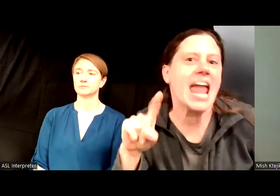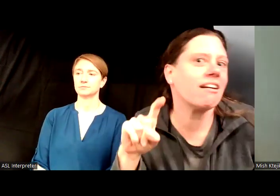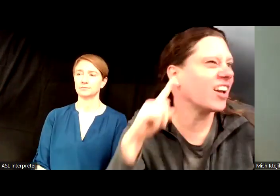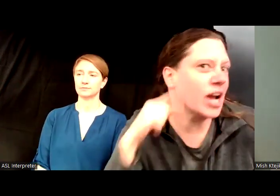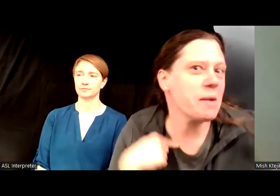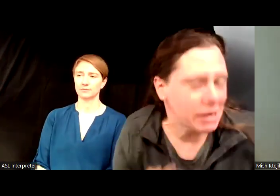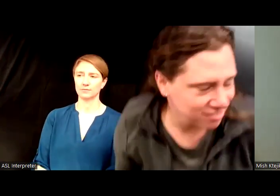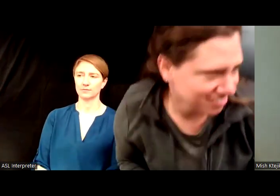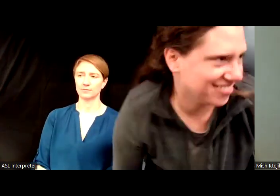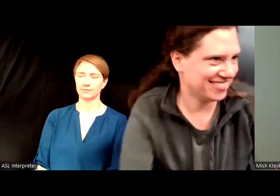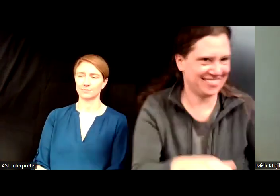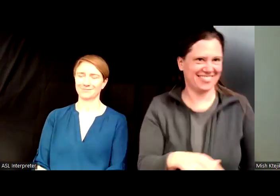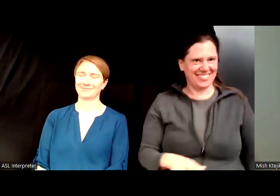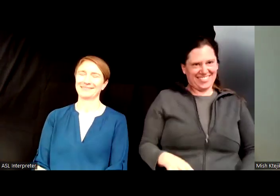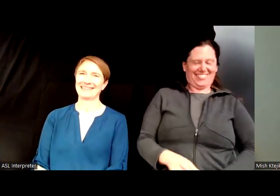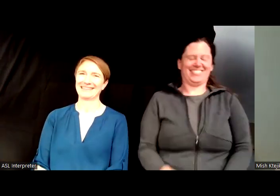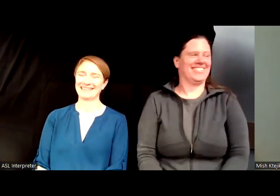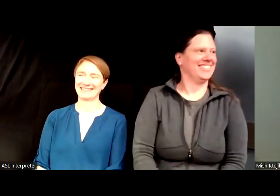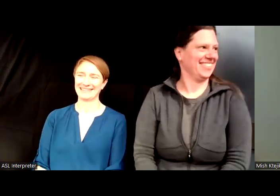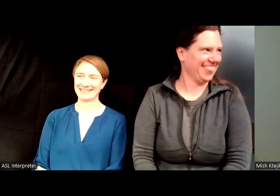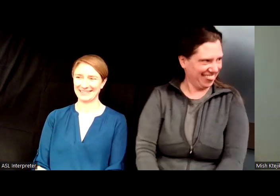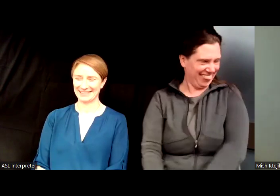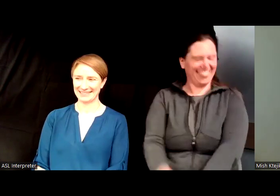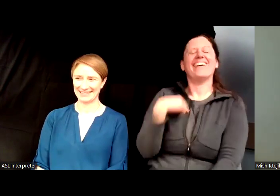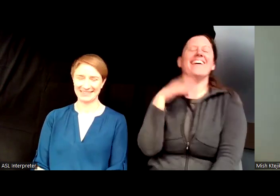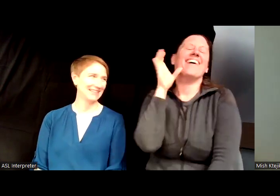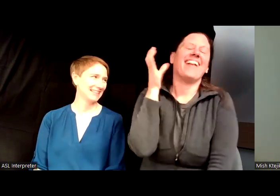This is Colleen. Can you hear me? Can you hear me?